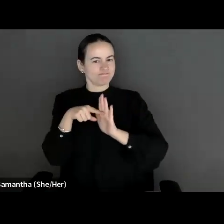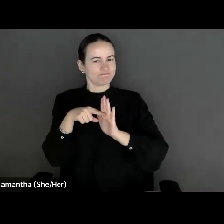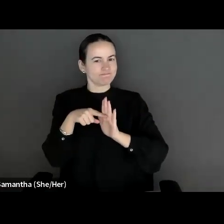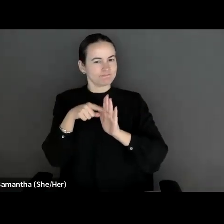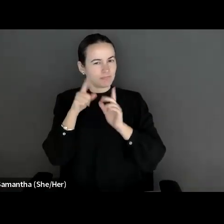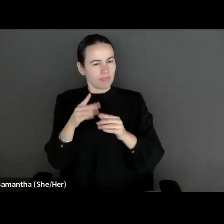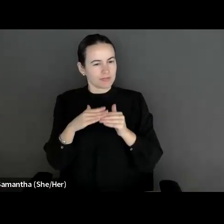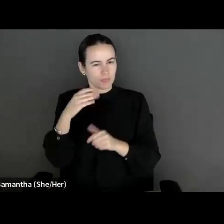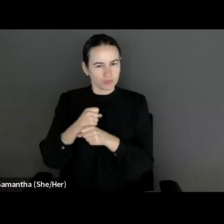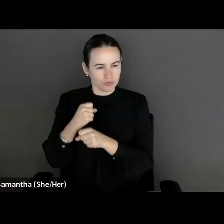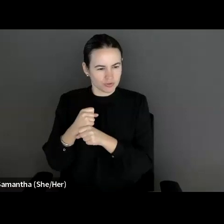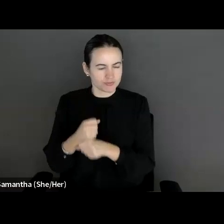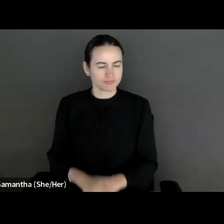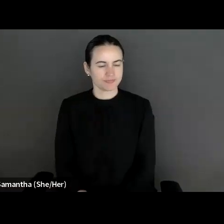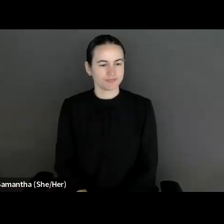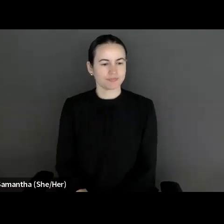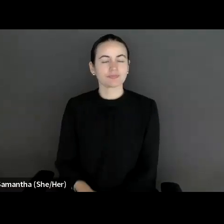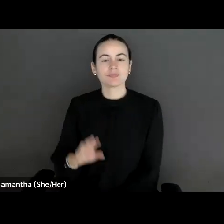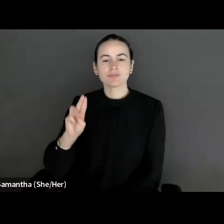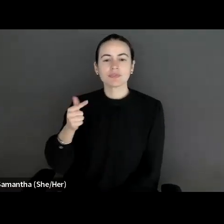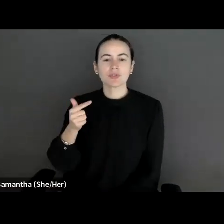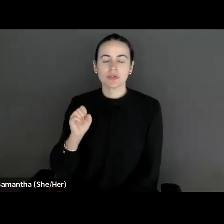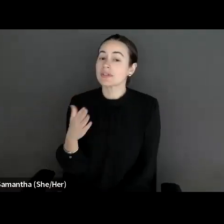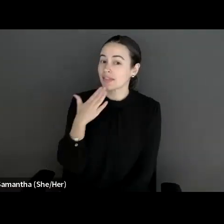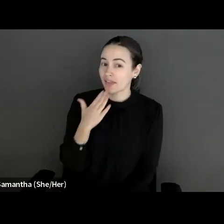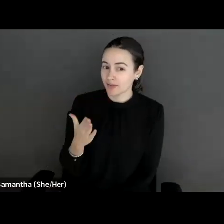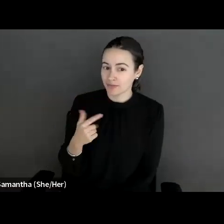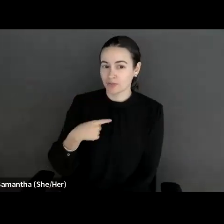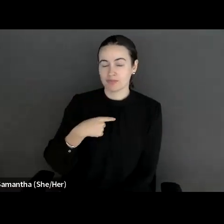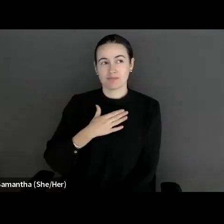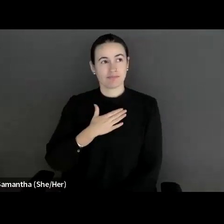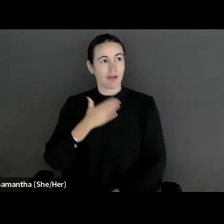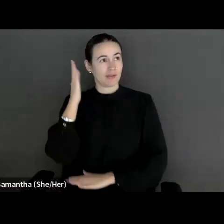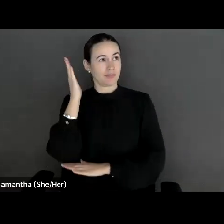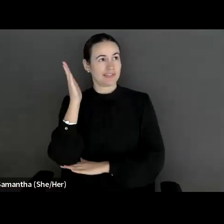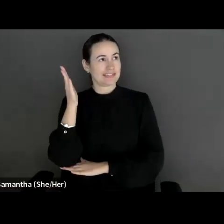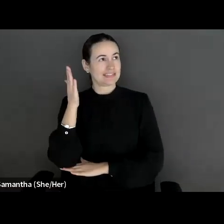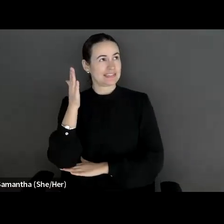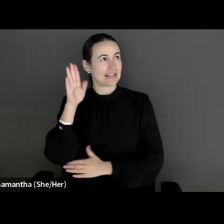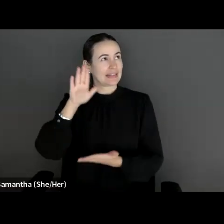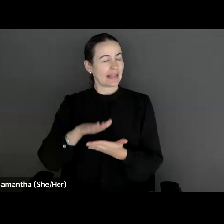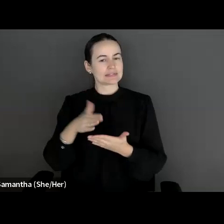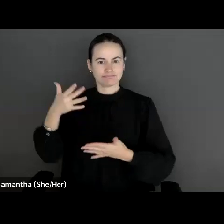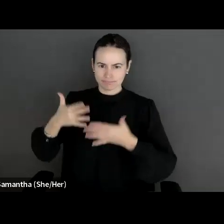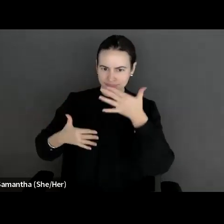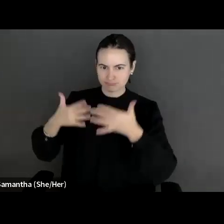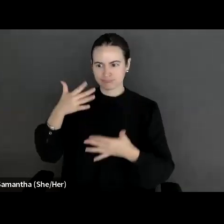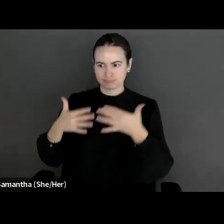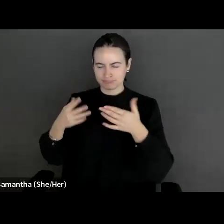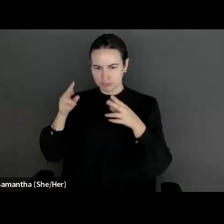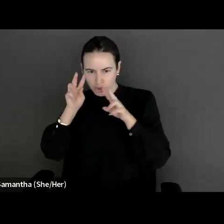I'm not thinking about in my talk about it in this statistical way. It was more about